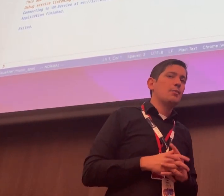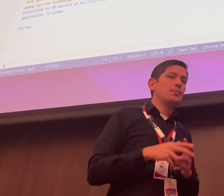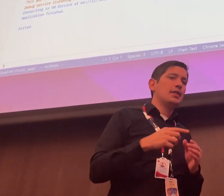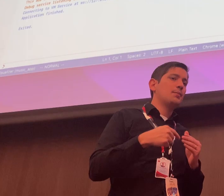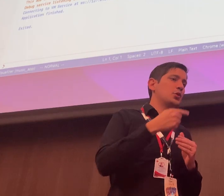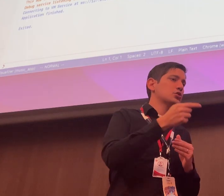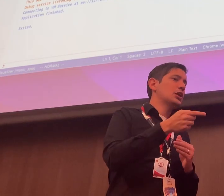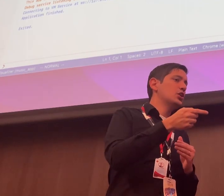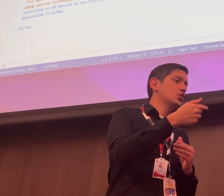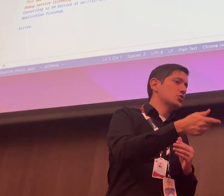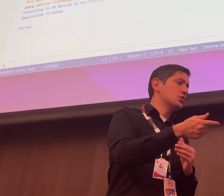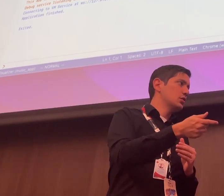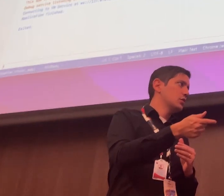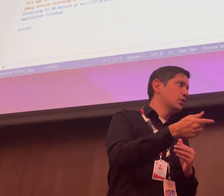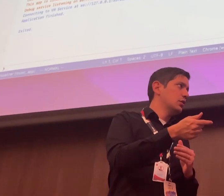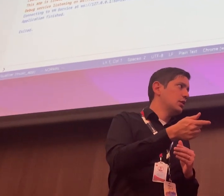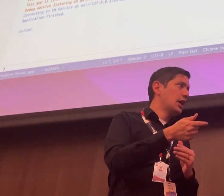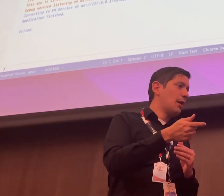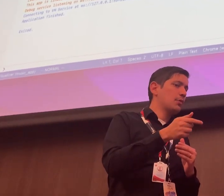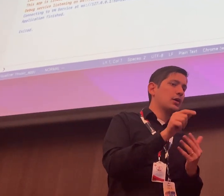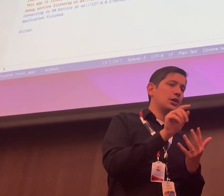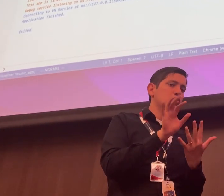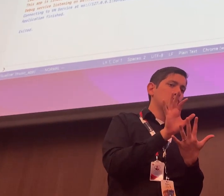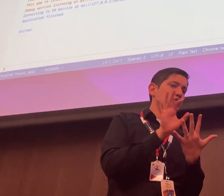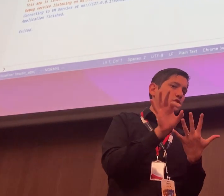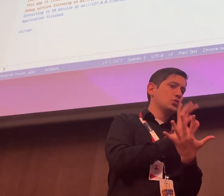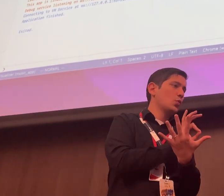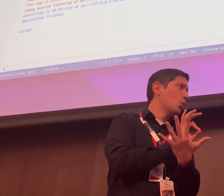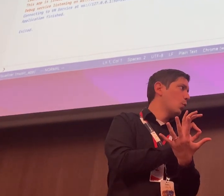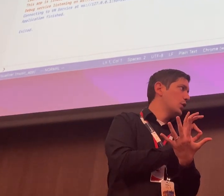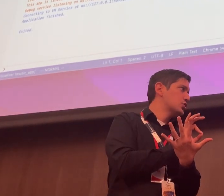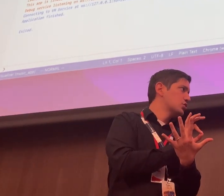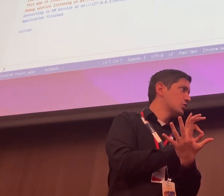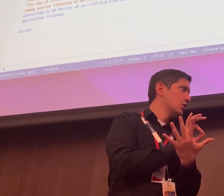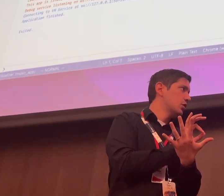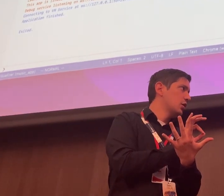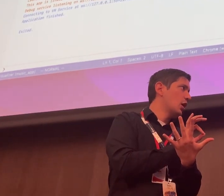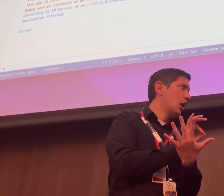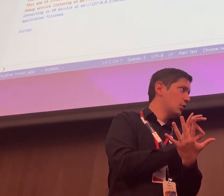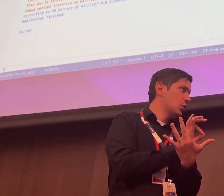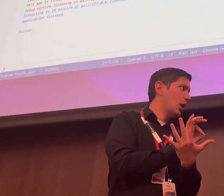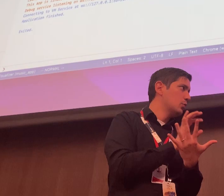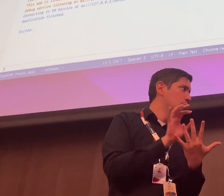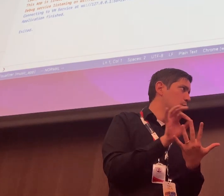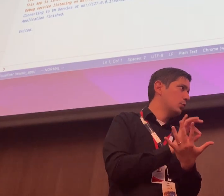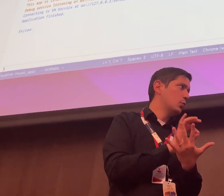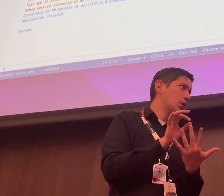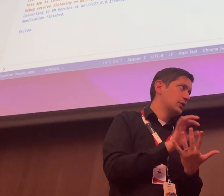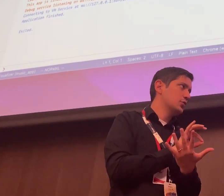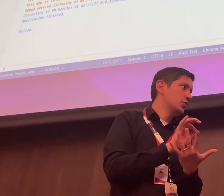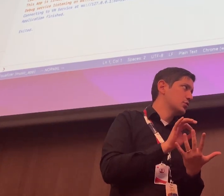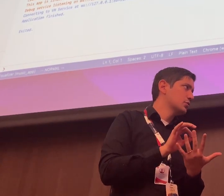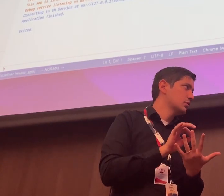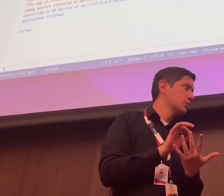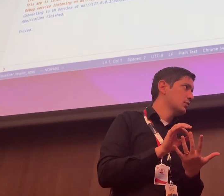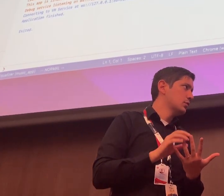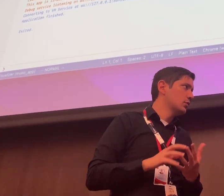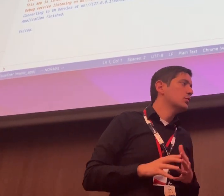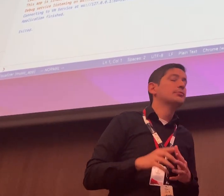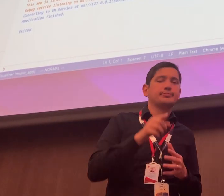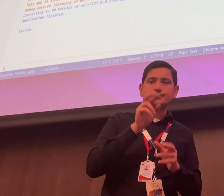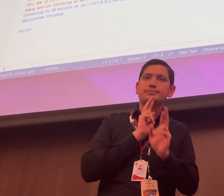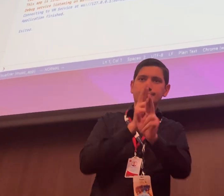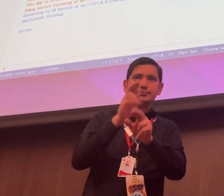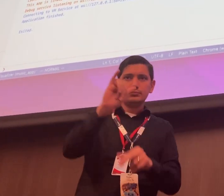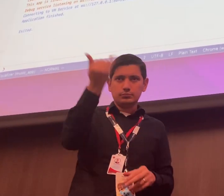Yeah, but the person that uses the app can choose which output would like to use.